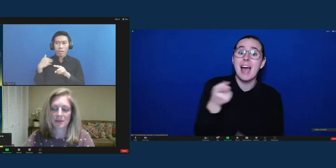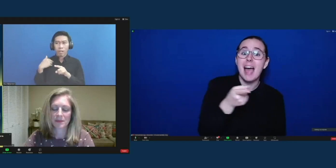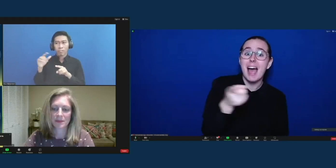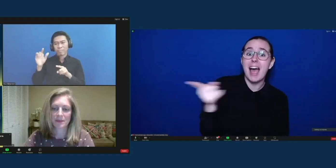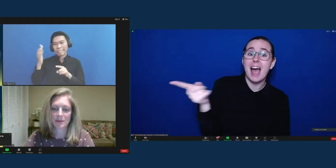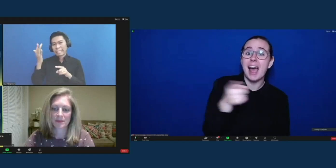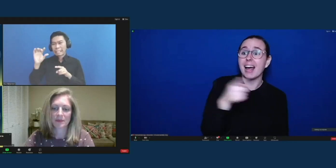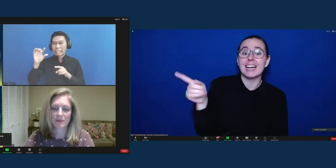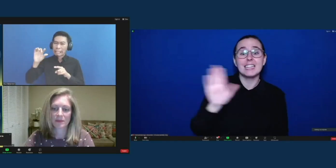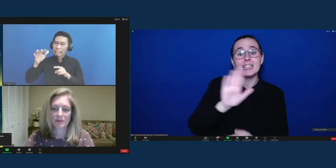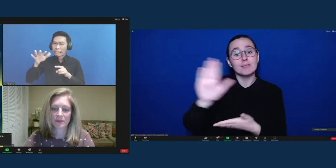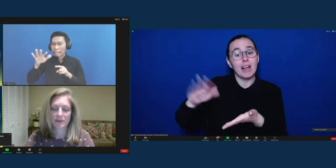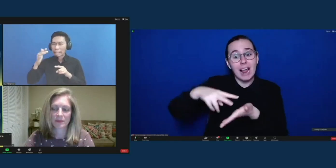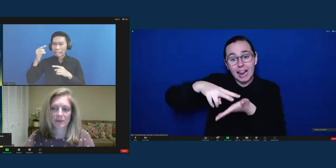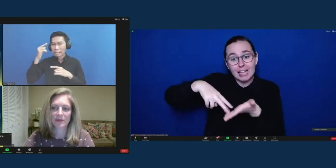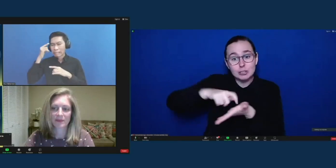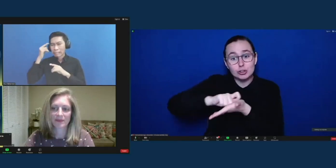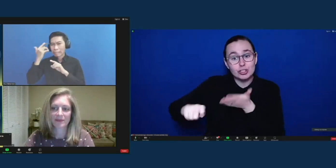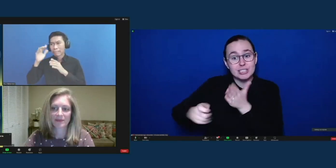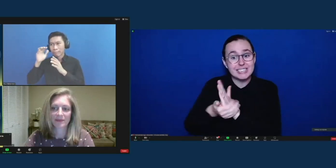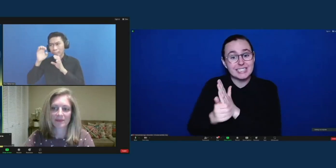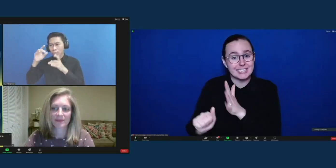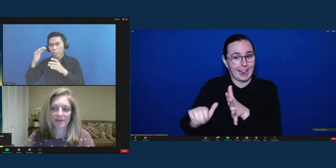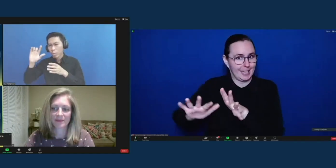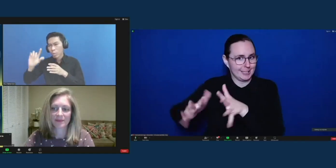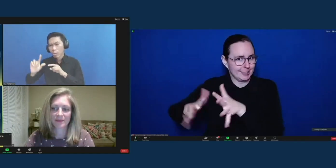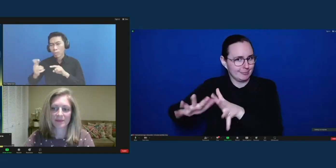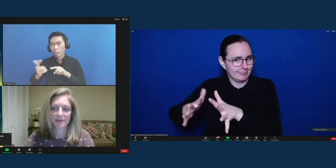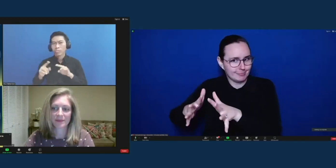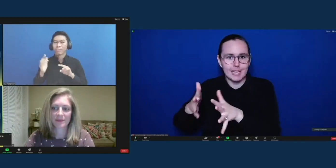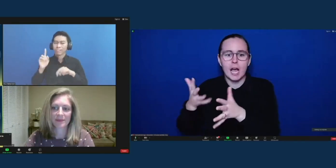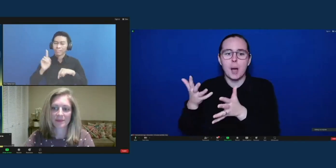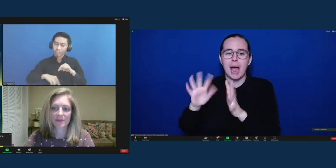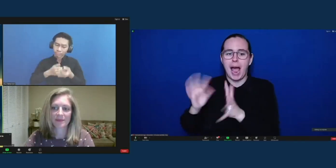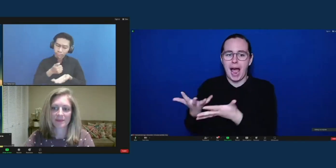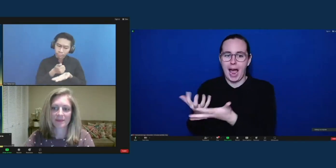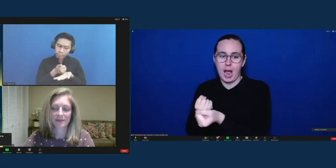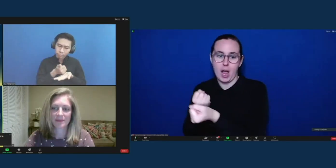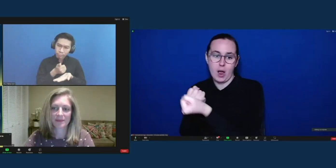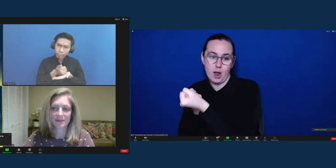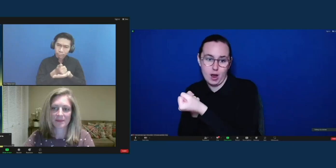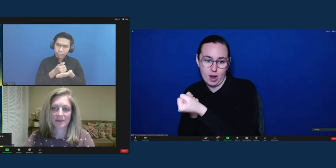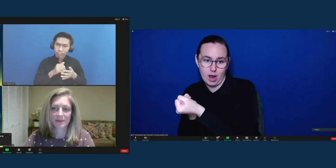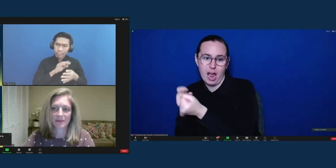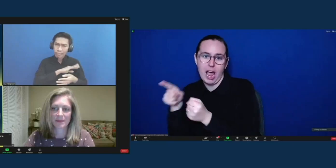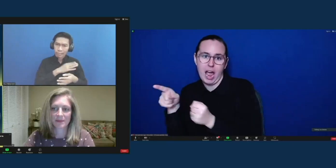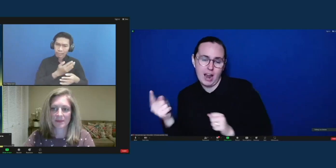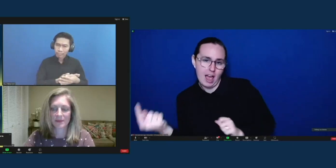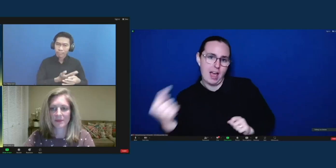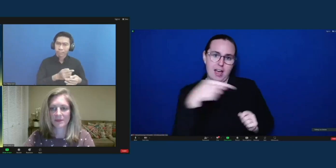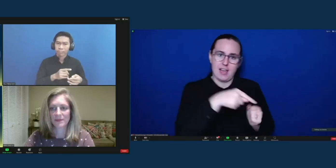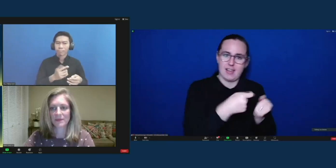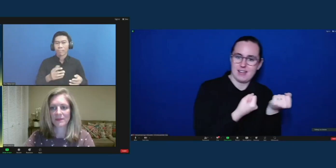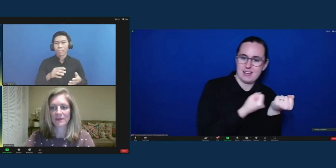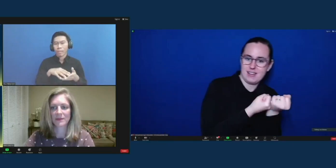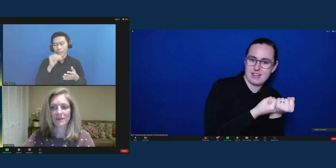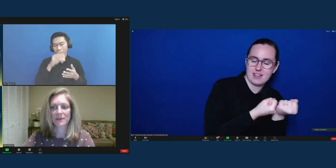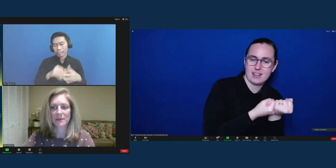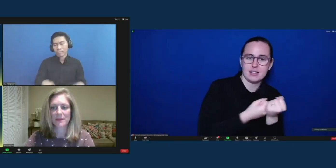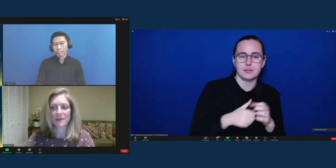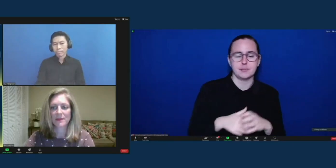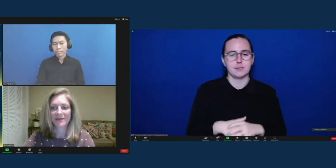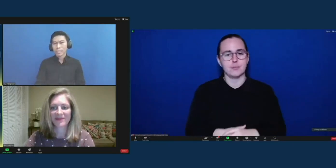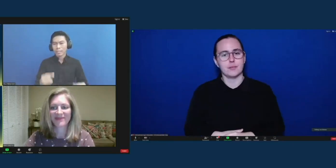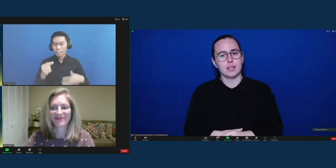engage in their children's learning. So I have discussed many barriers, but we